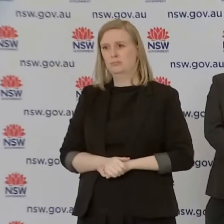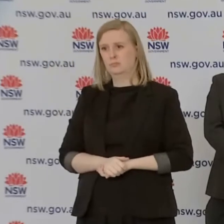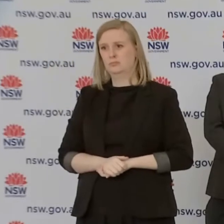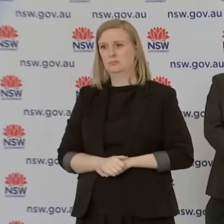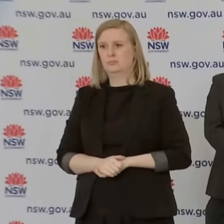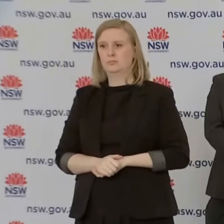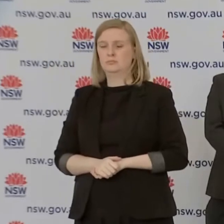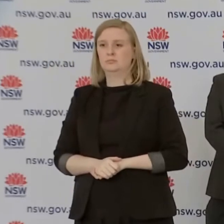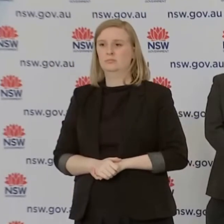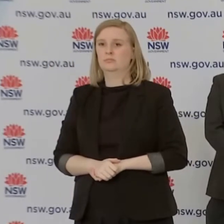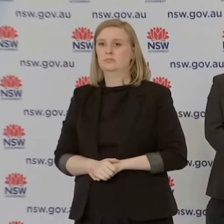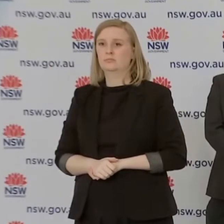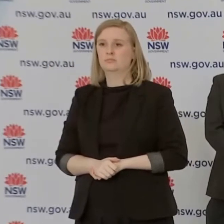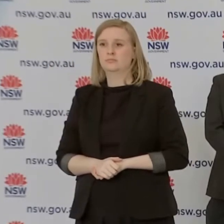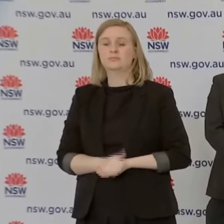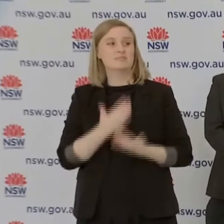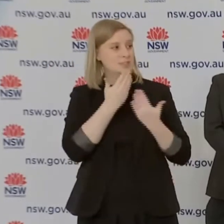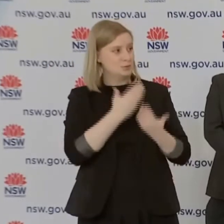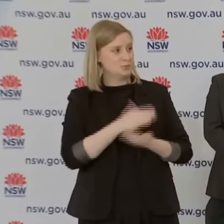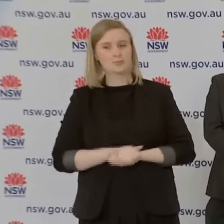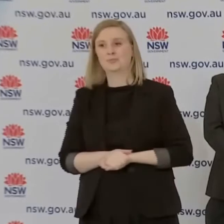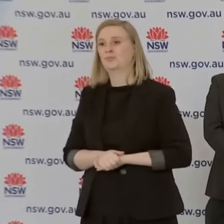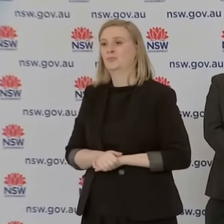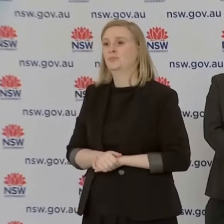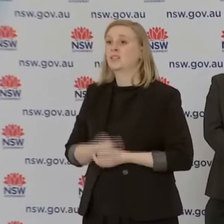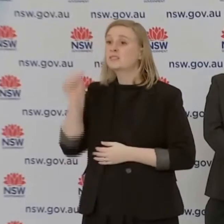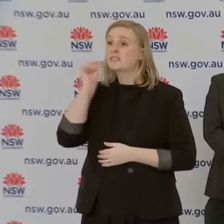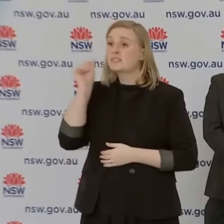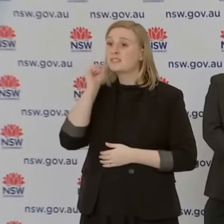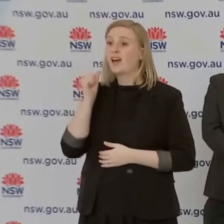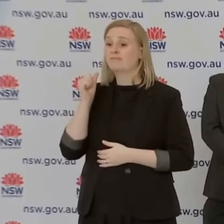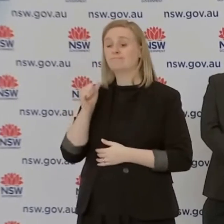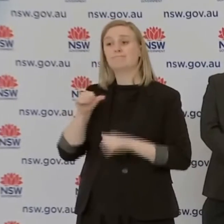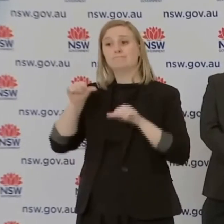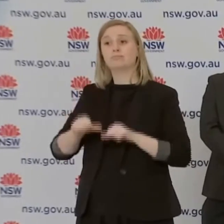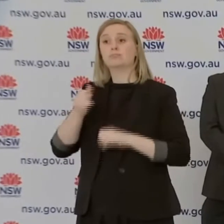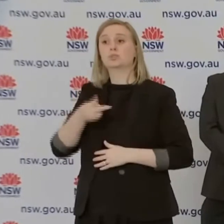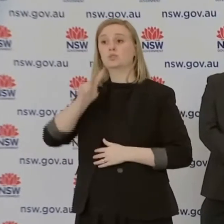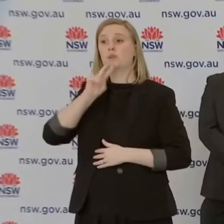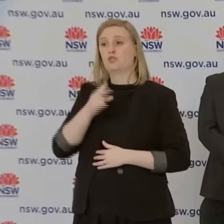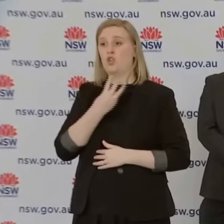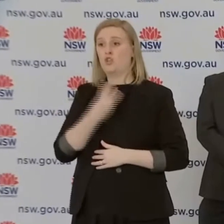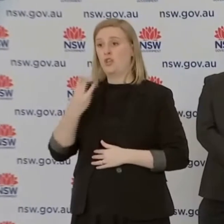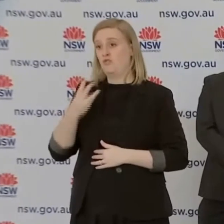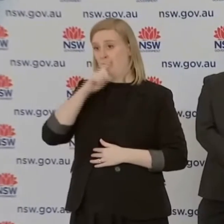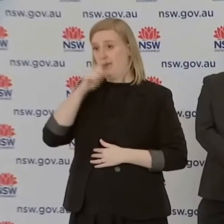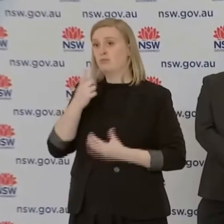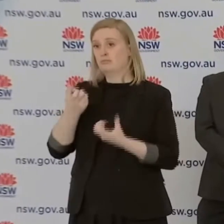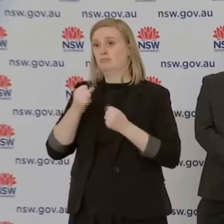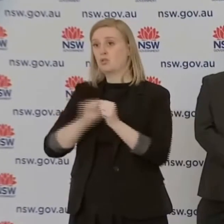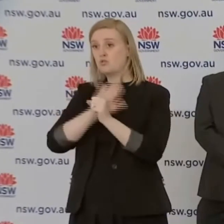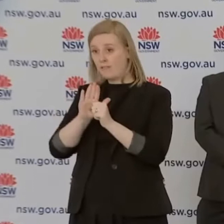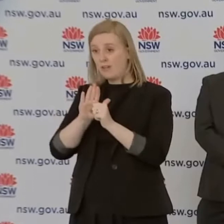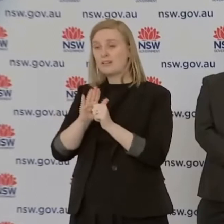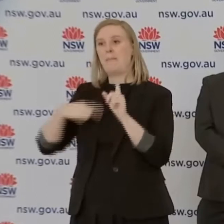Thank you, Premier. So there were 233 locally acquired cases of COVID in the 24 hours to 8 p.m. last night, and 1